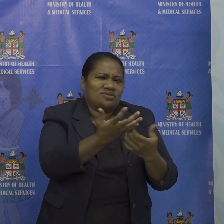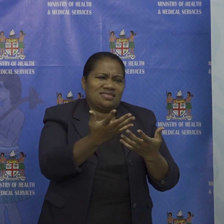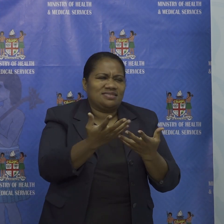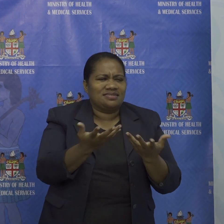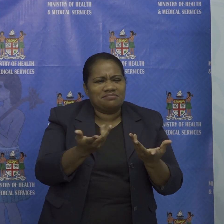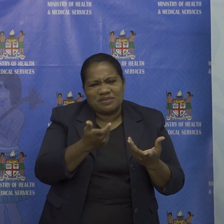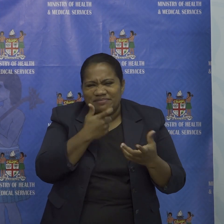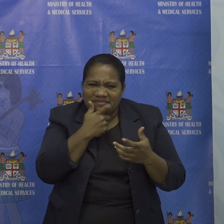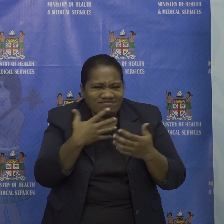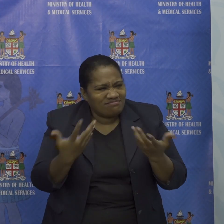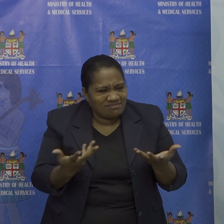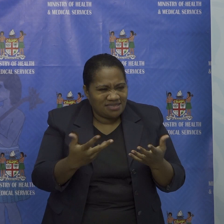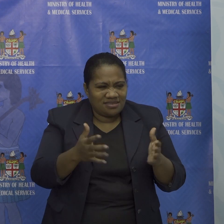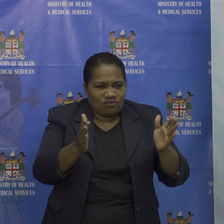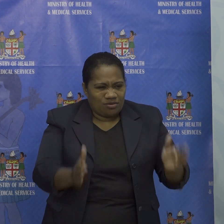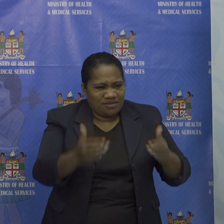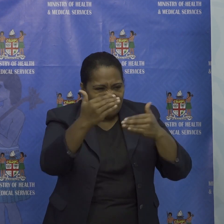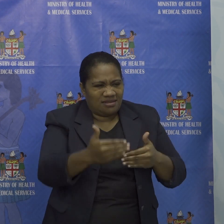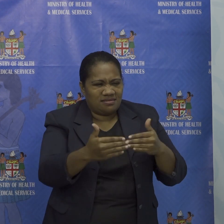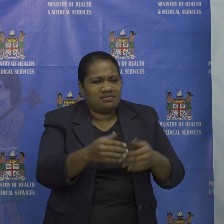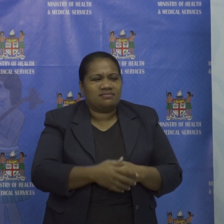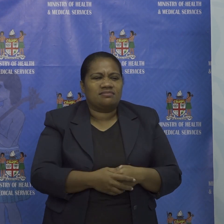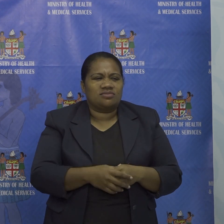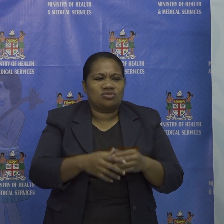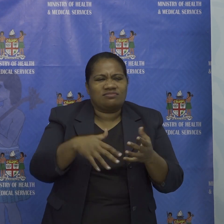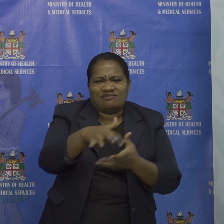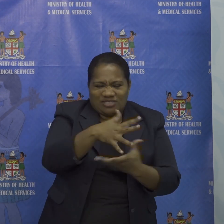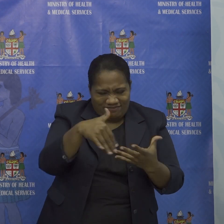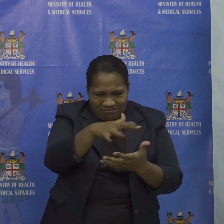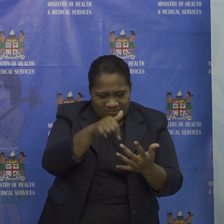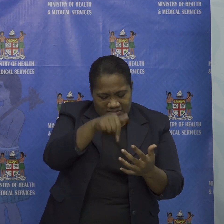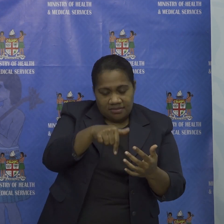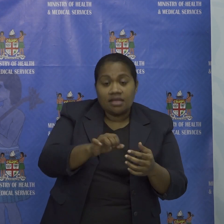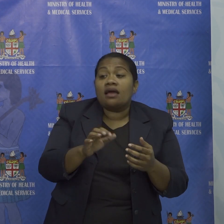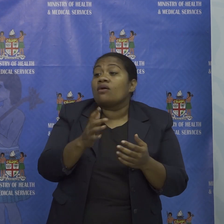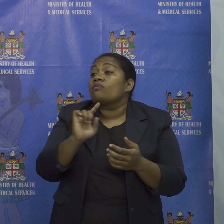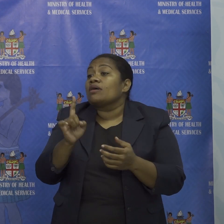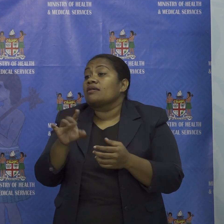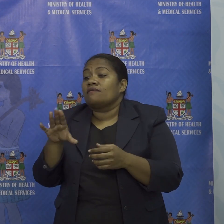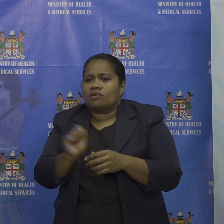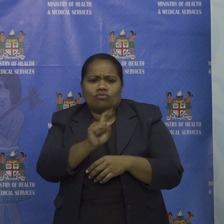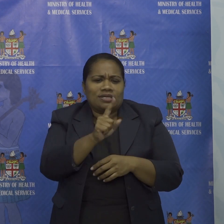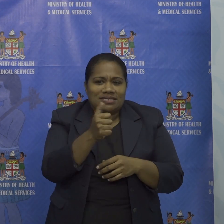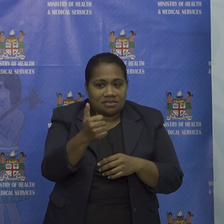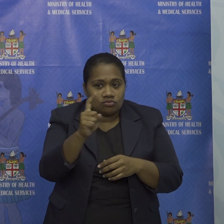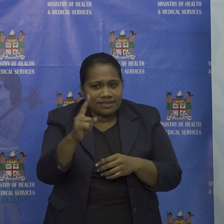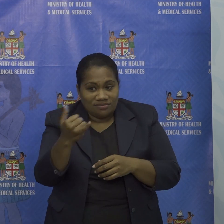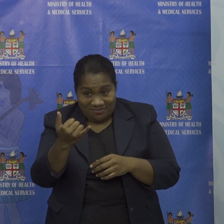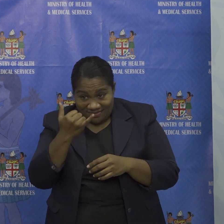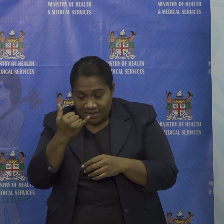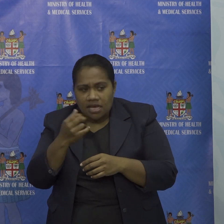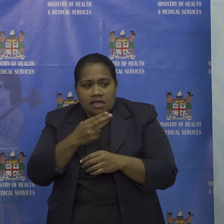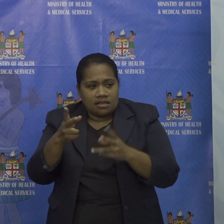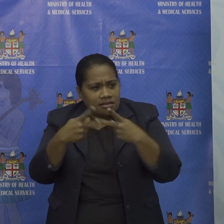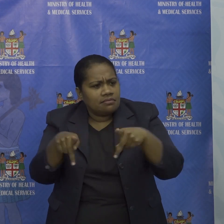they got is 161. We've got a place that will be stored in, and the military